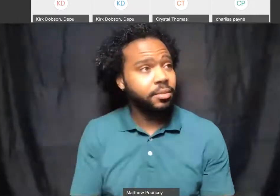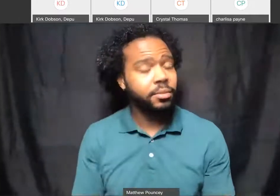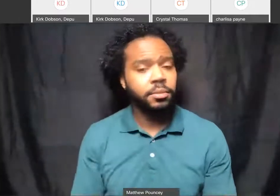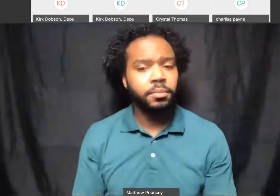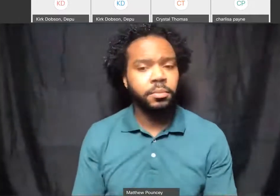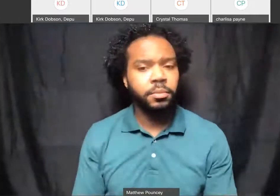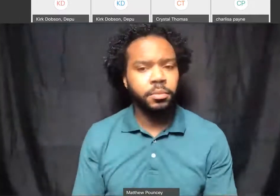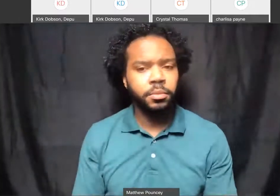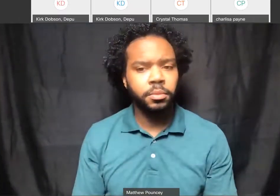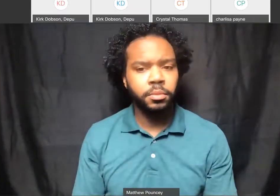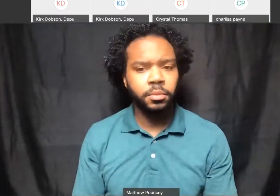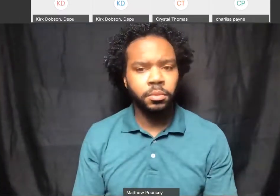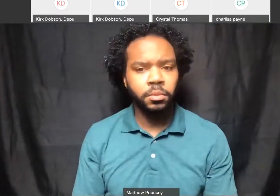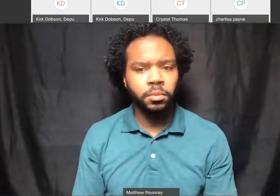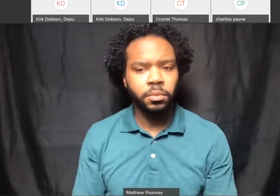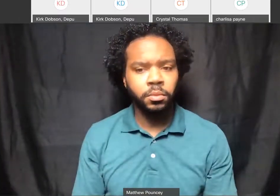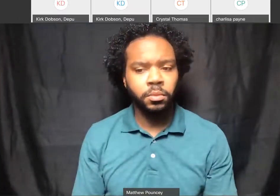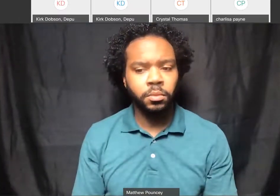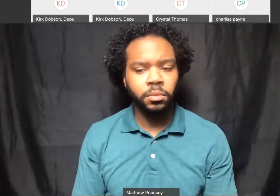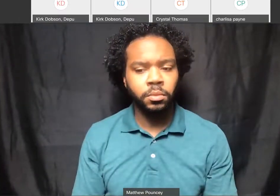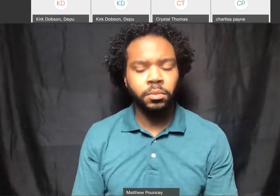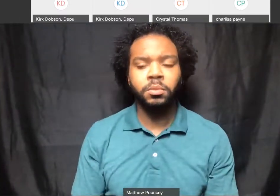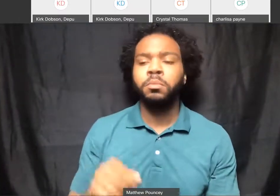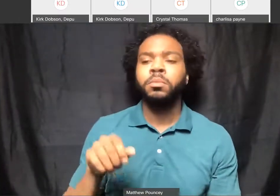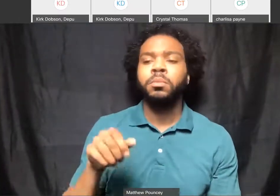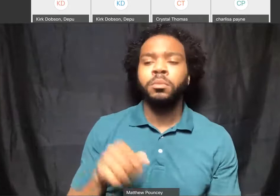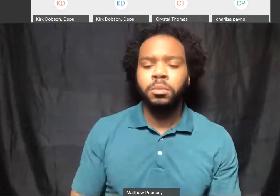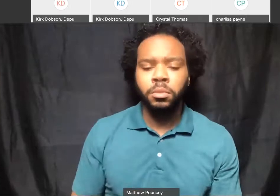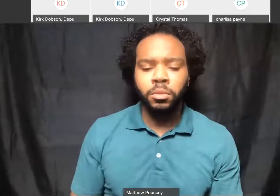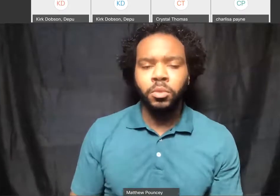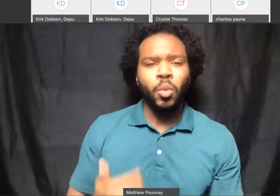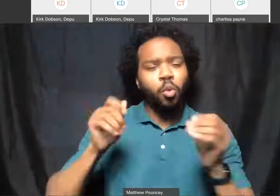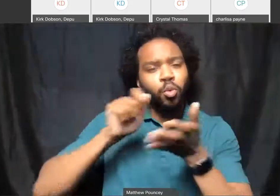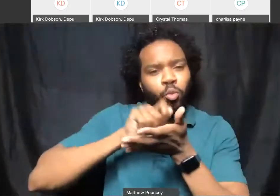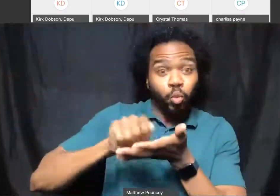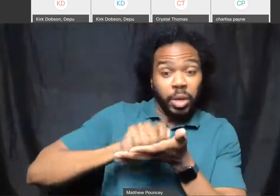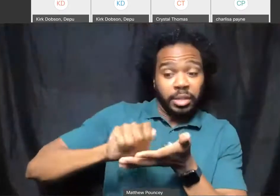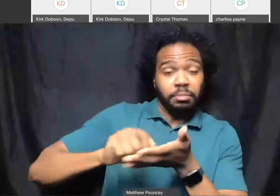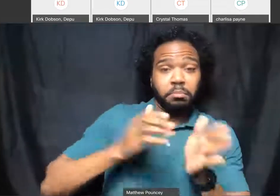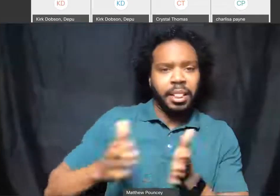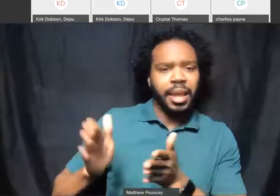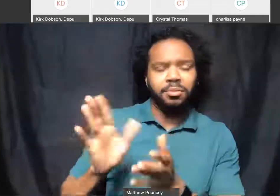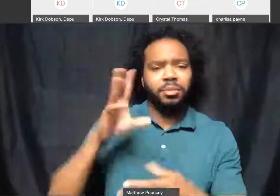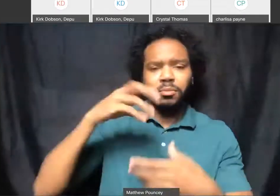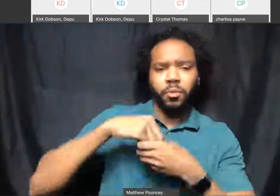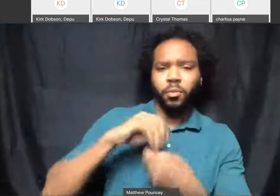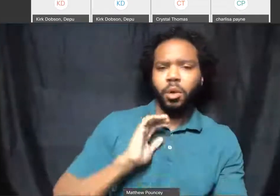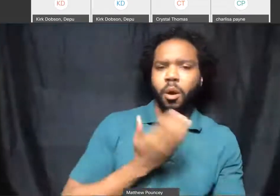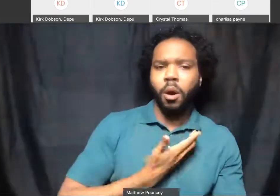So there is no written plan as a part of our,